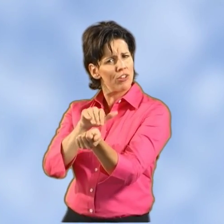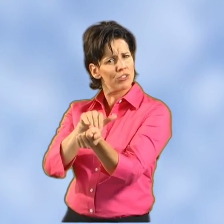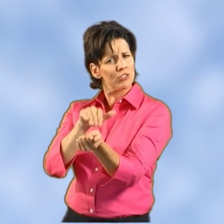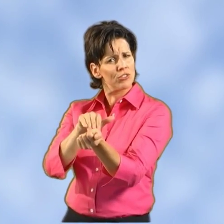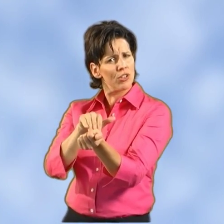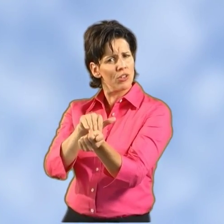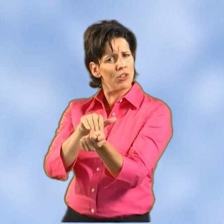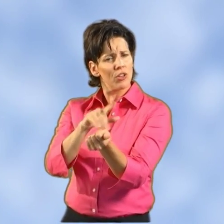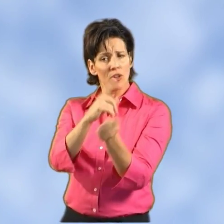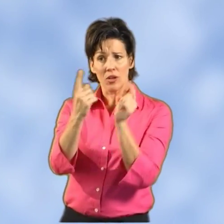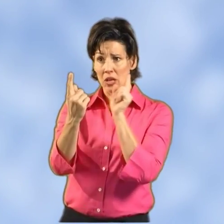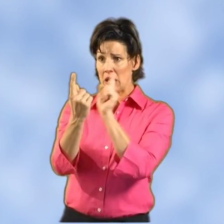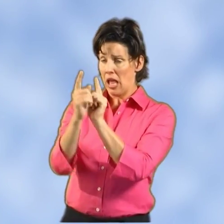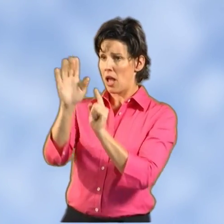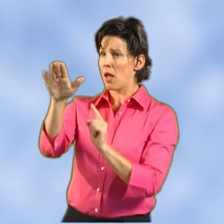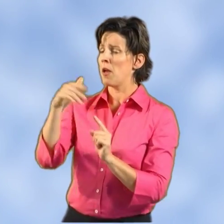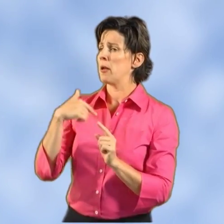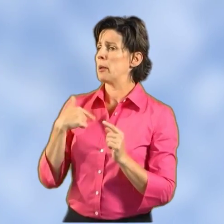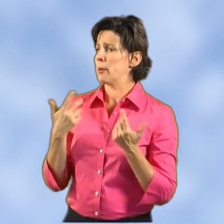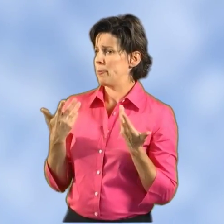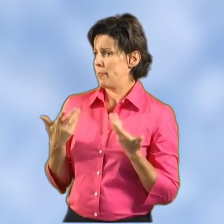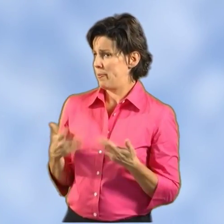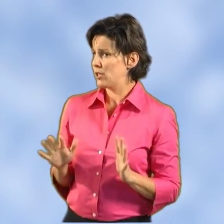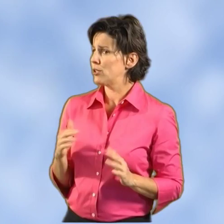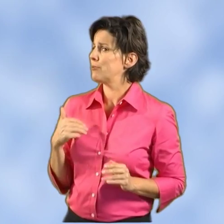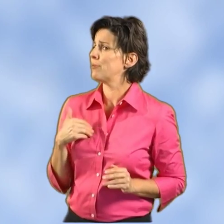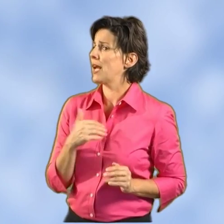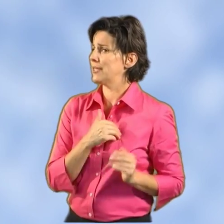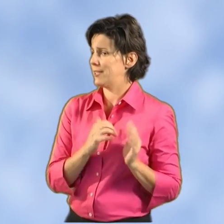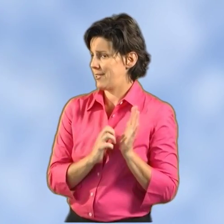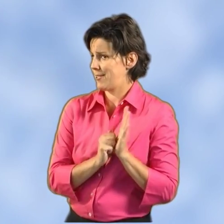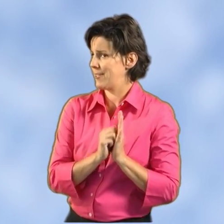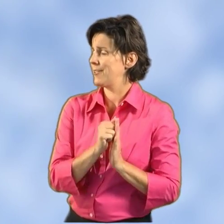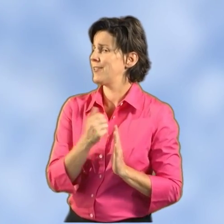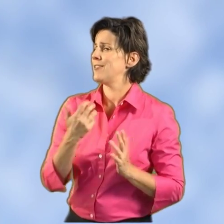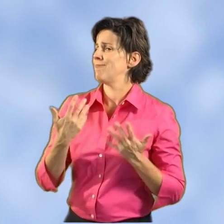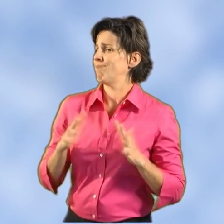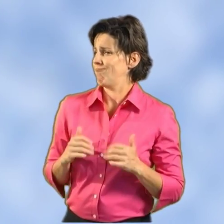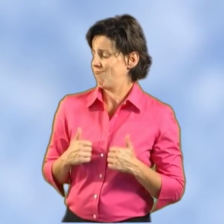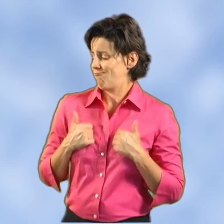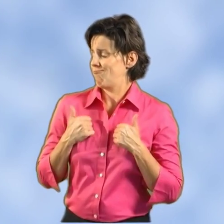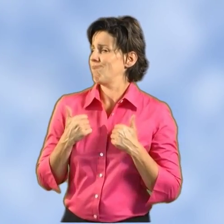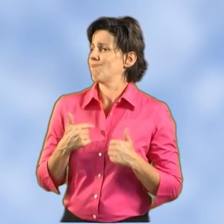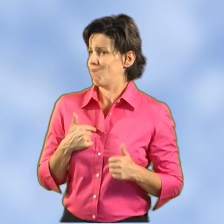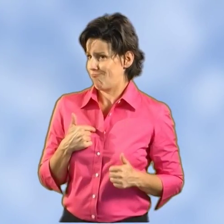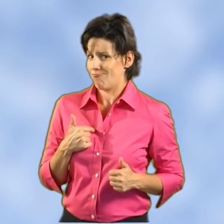You should inform doctors about having had breast cancer.